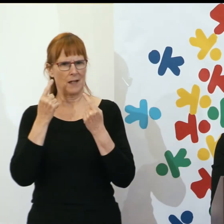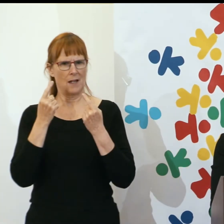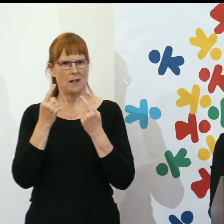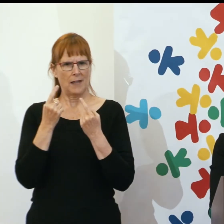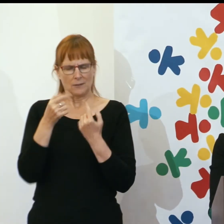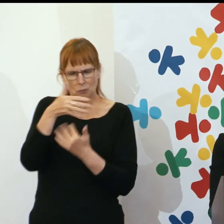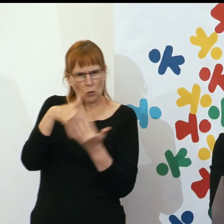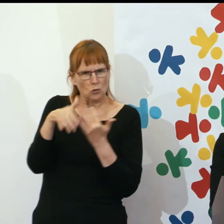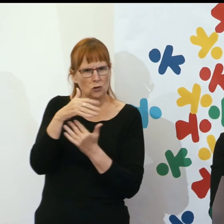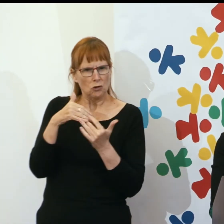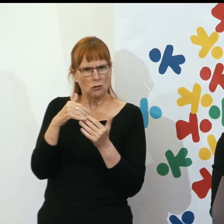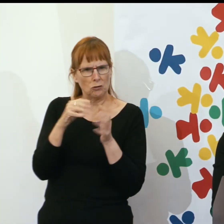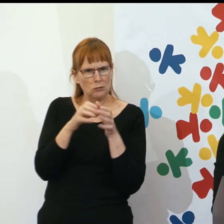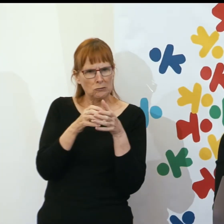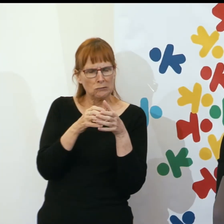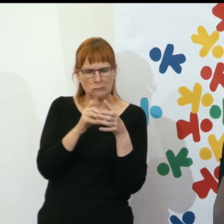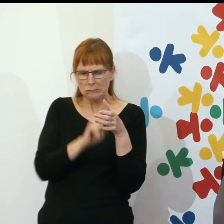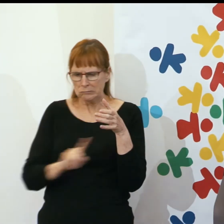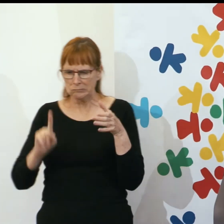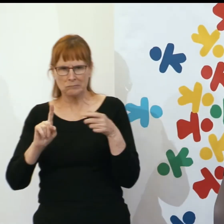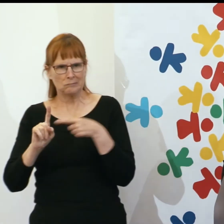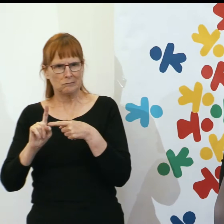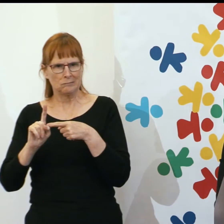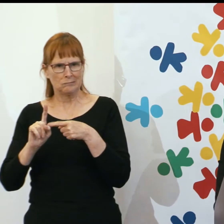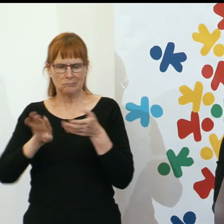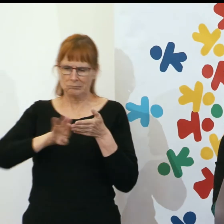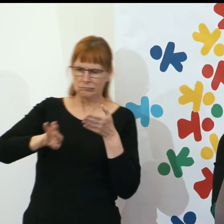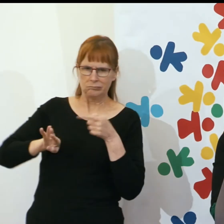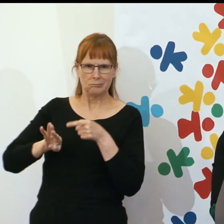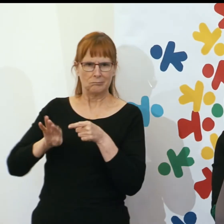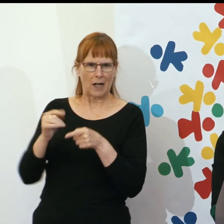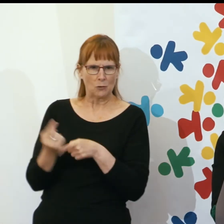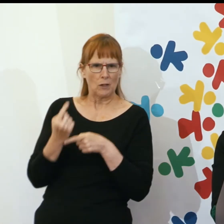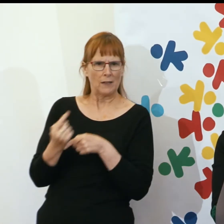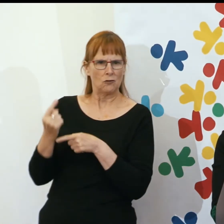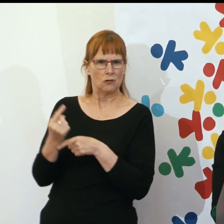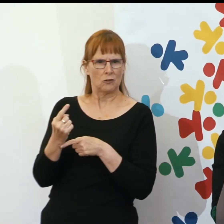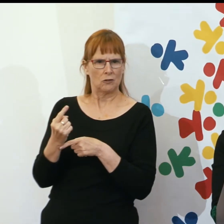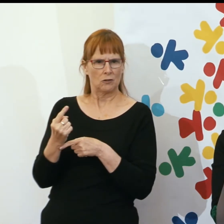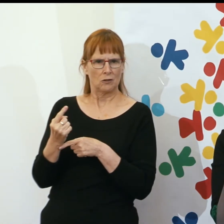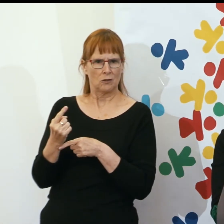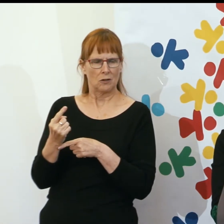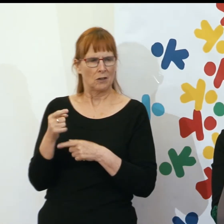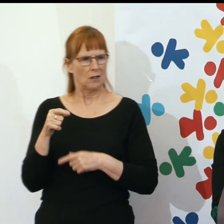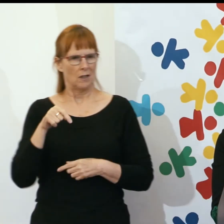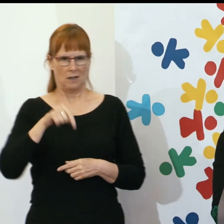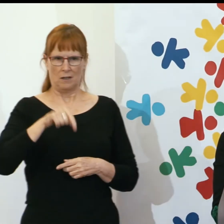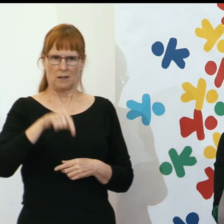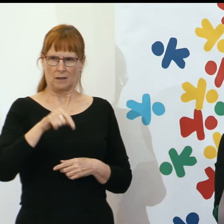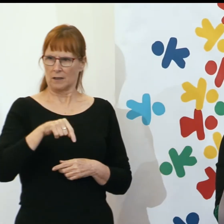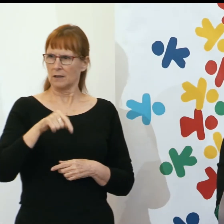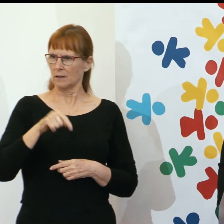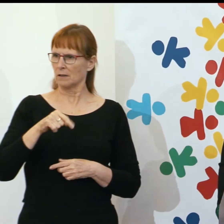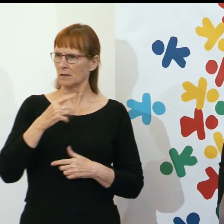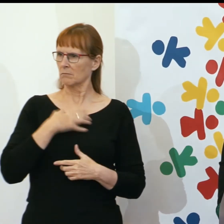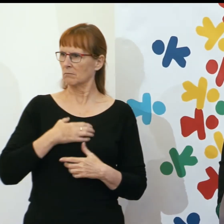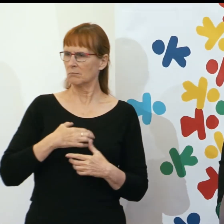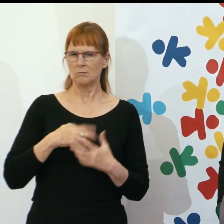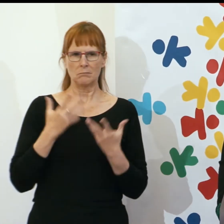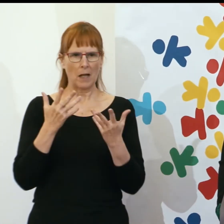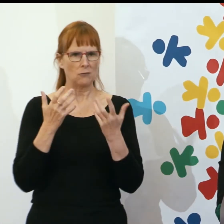gathering is because it gives us the opportunity to turn that personal passion into a shared